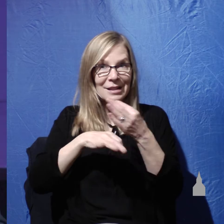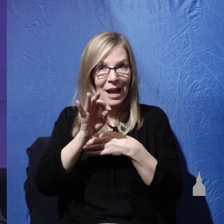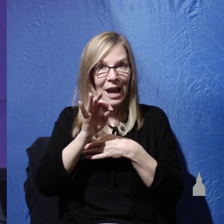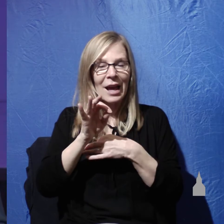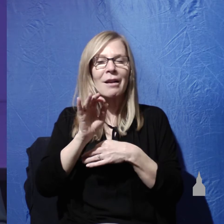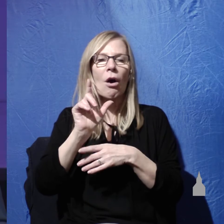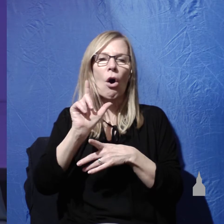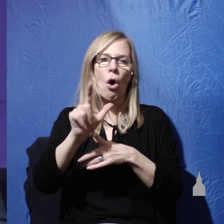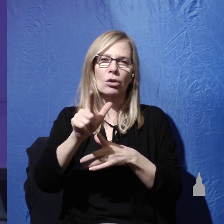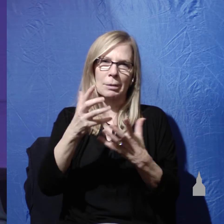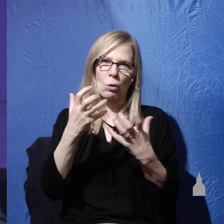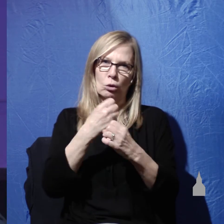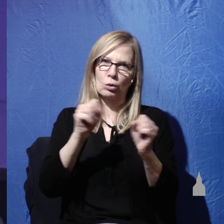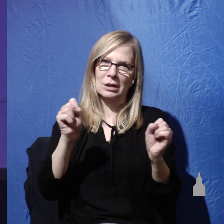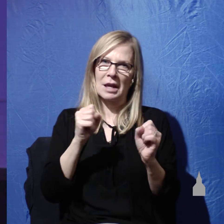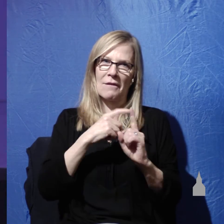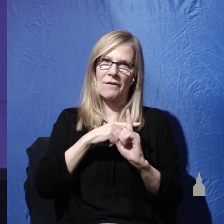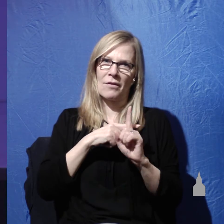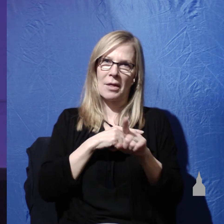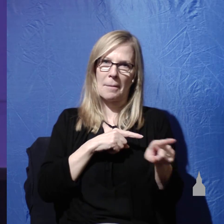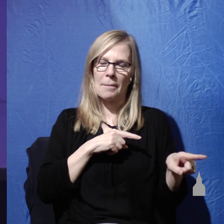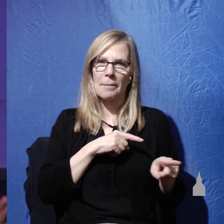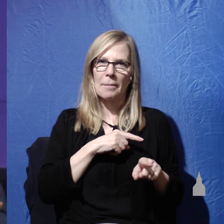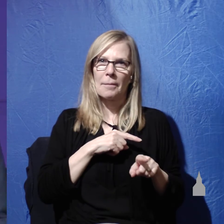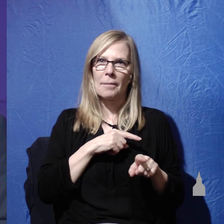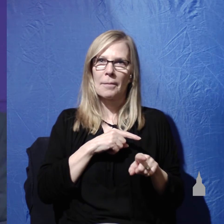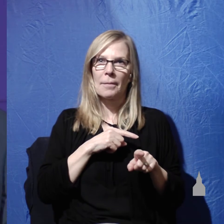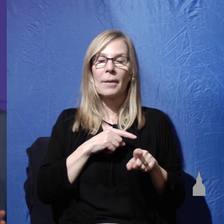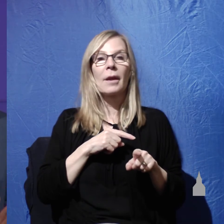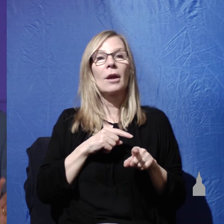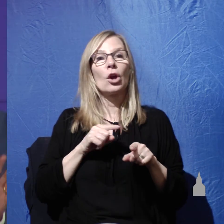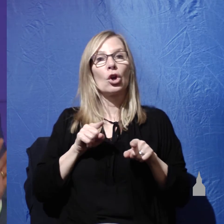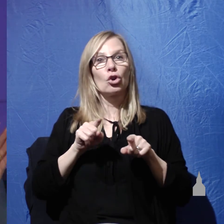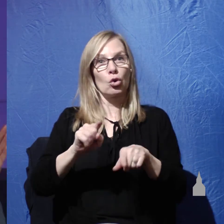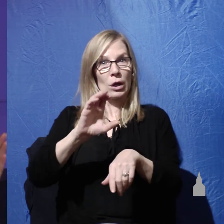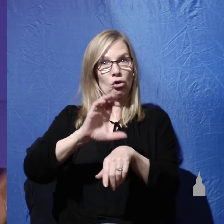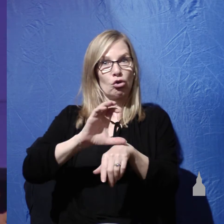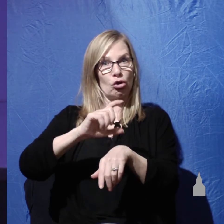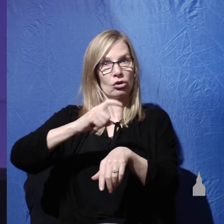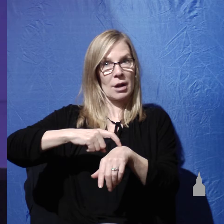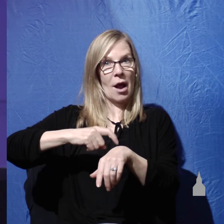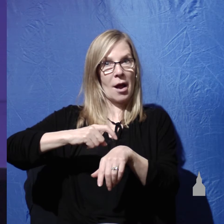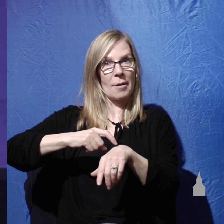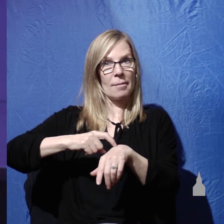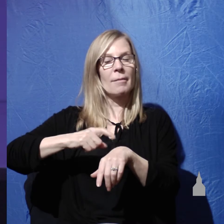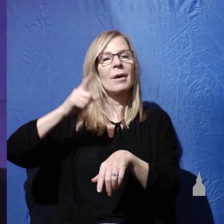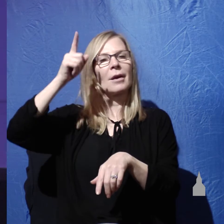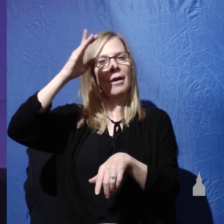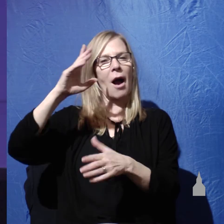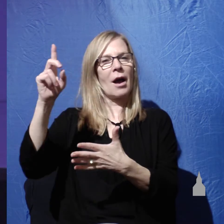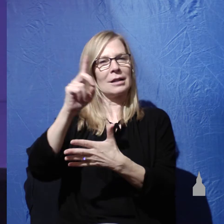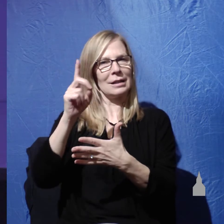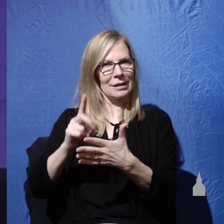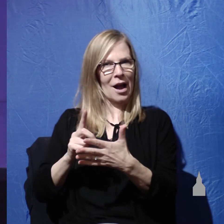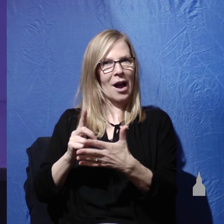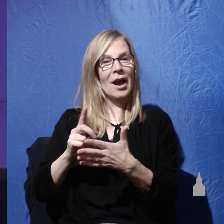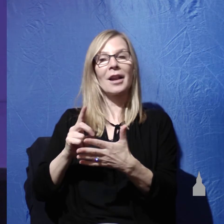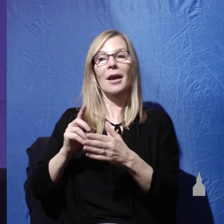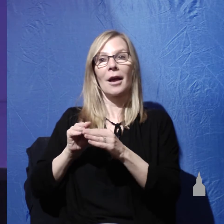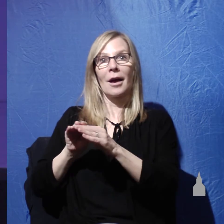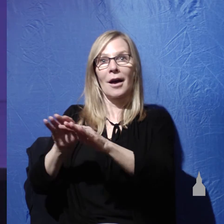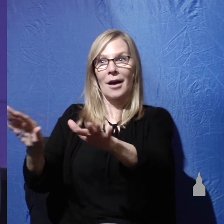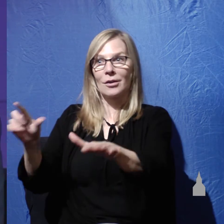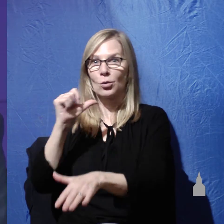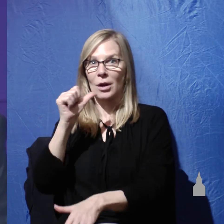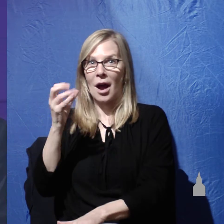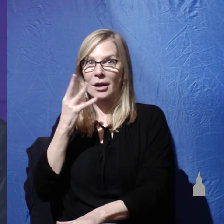And the way this works is that the conversion of Gentiles during the church age is designed by God to stir Jewish